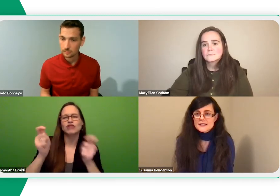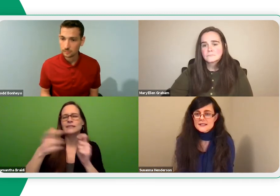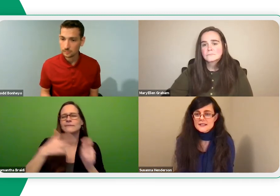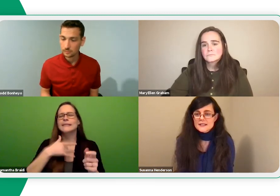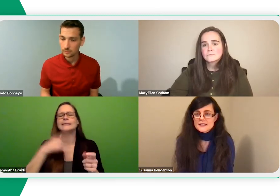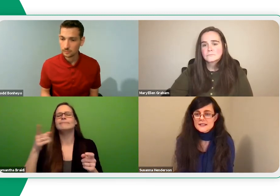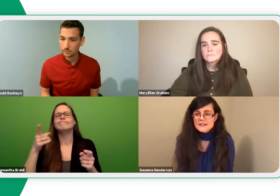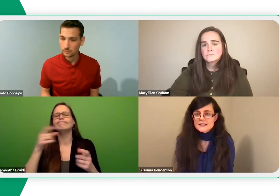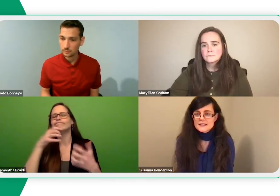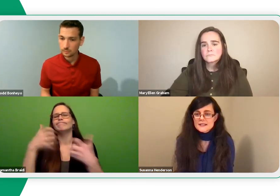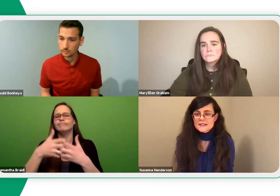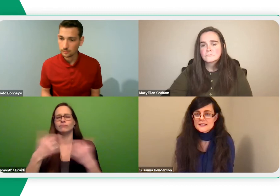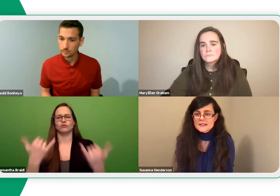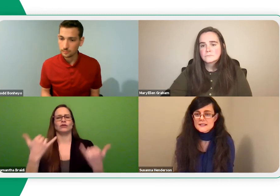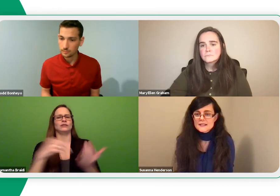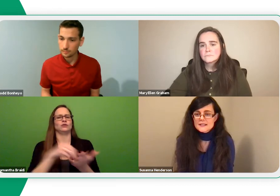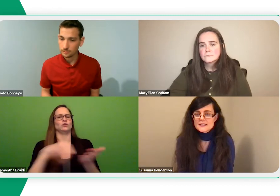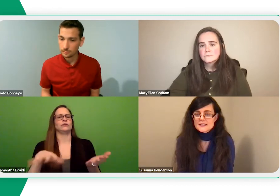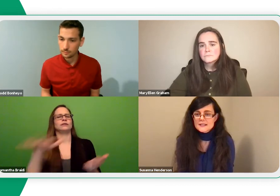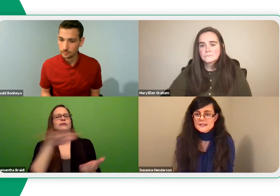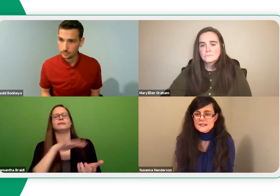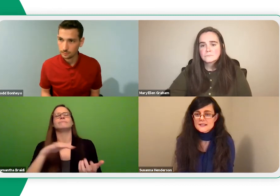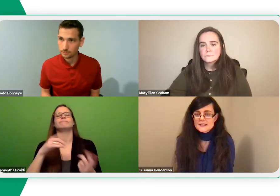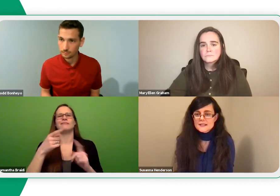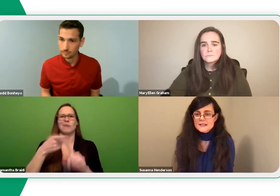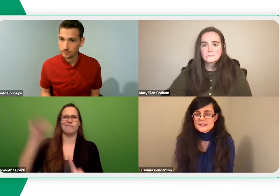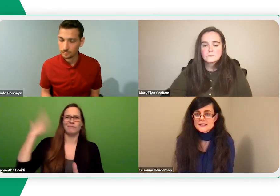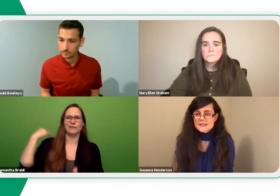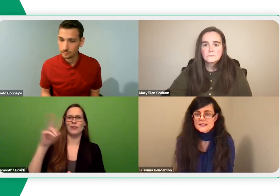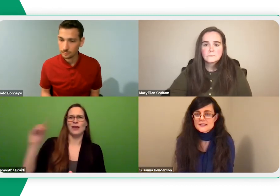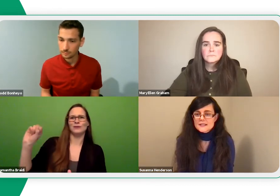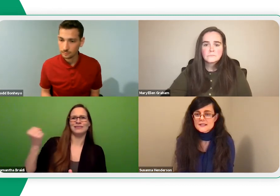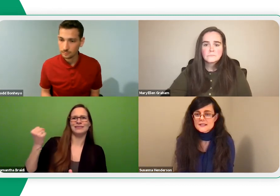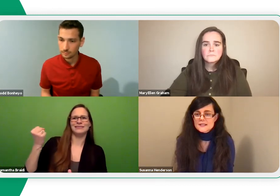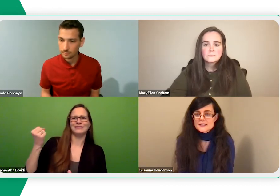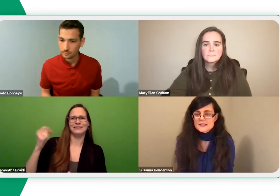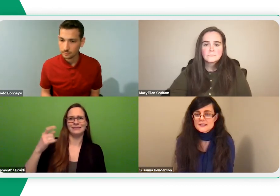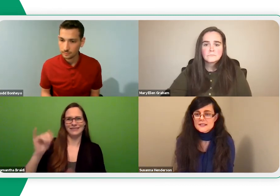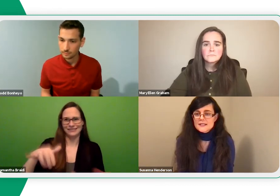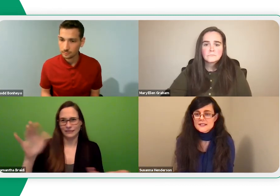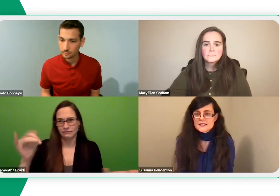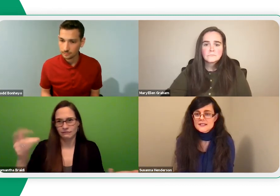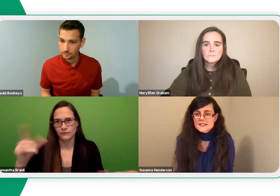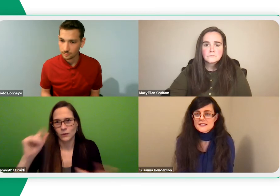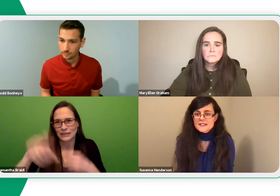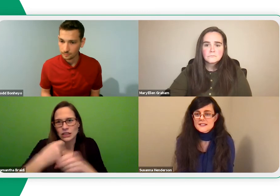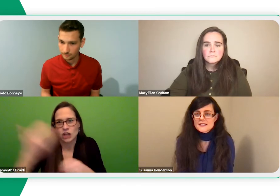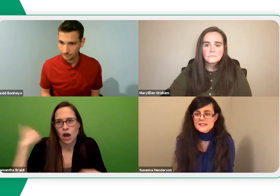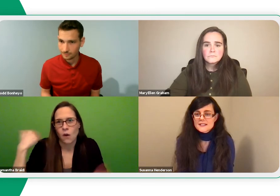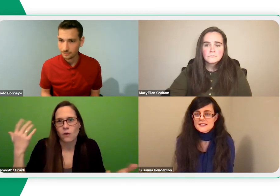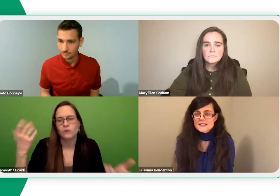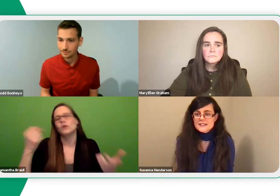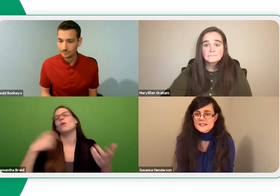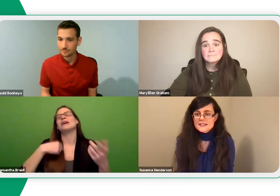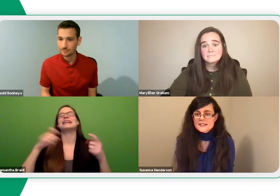Fremont, the high school system is changing just a bit. They didn't feel they were fitting in with the current students.